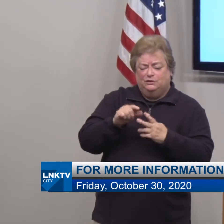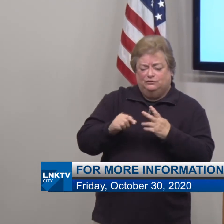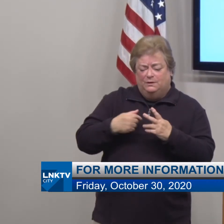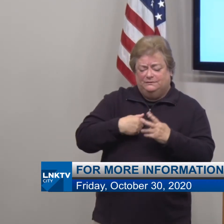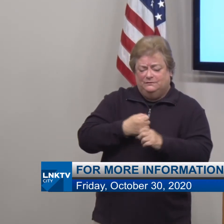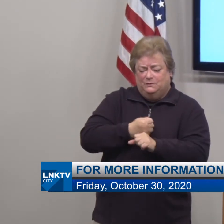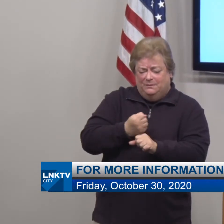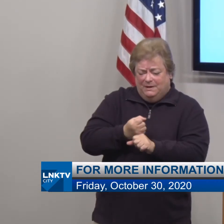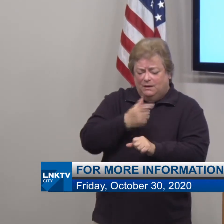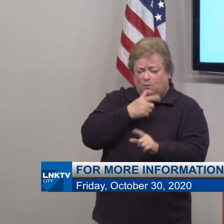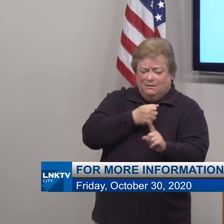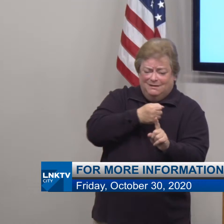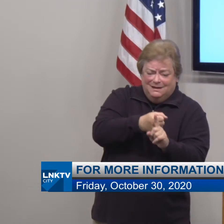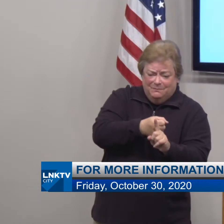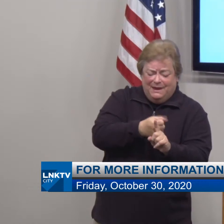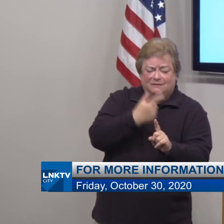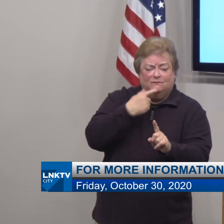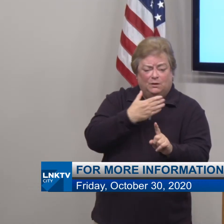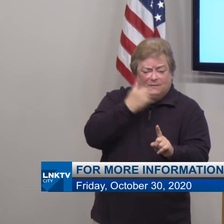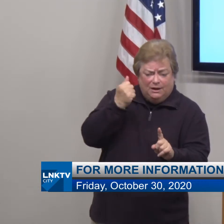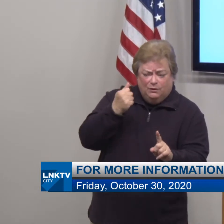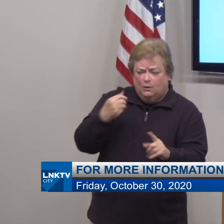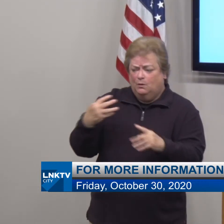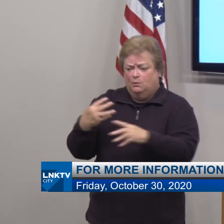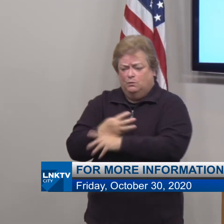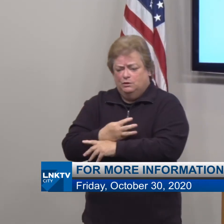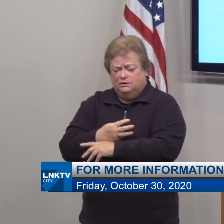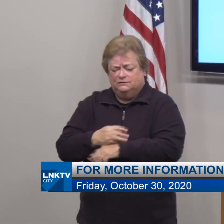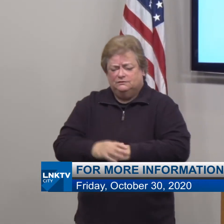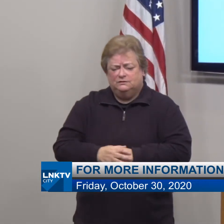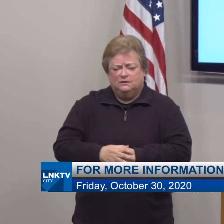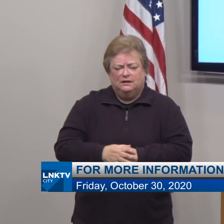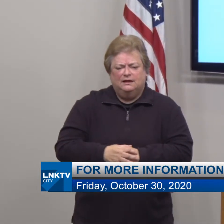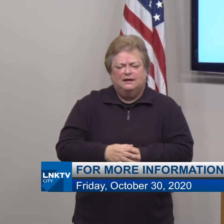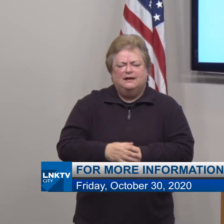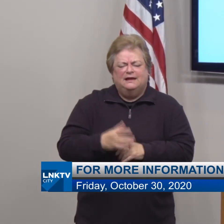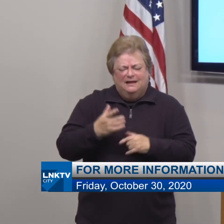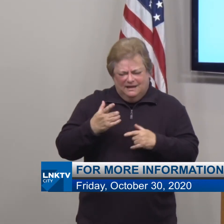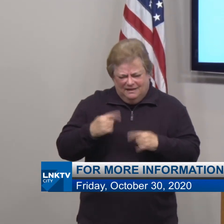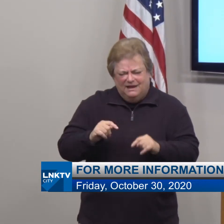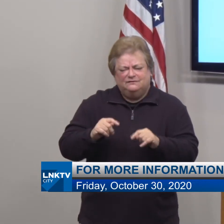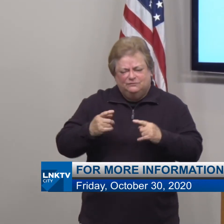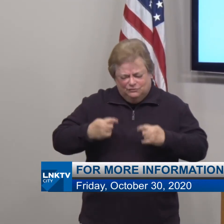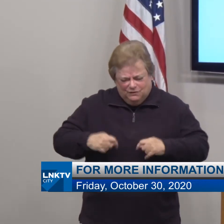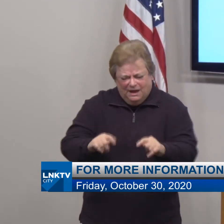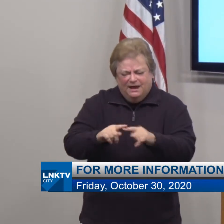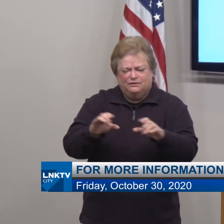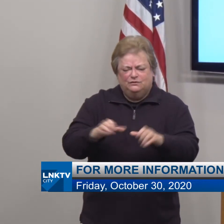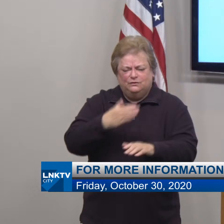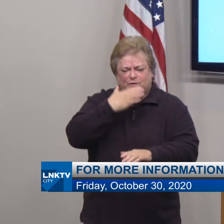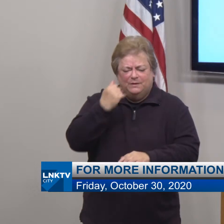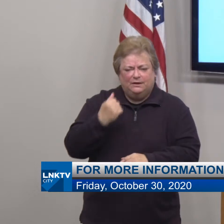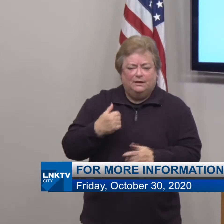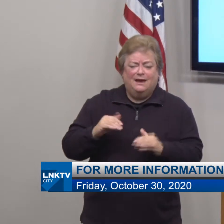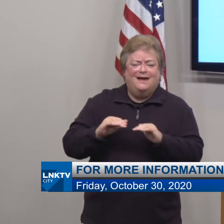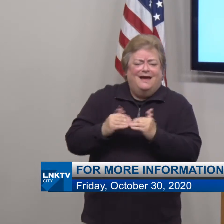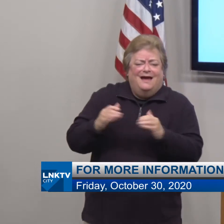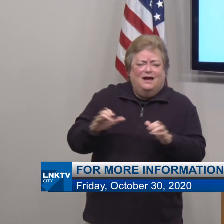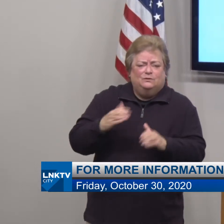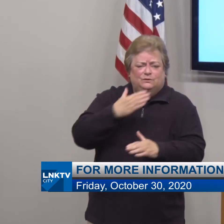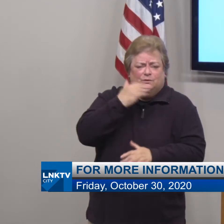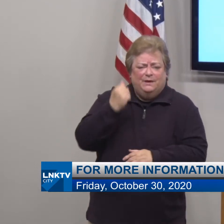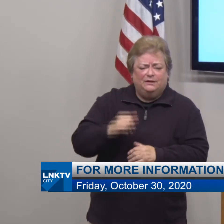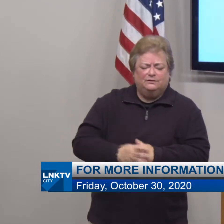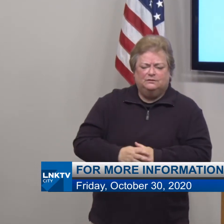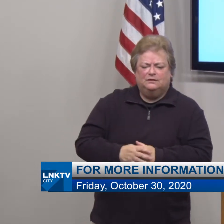that impact can be for better or for worse. Let's dig deep and do better. What does it take to do better? It takes